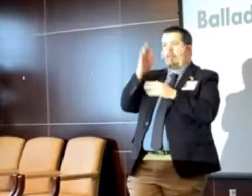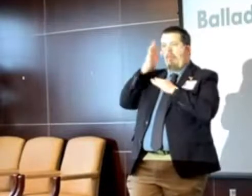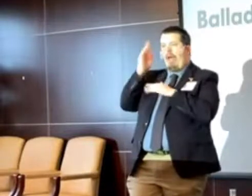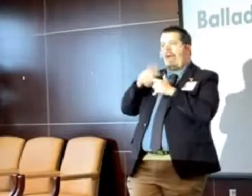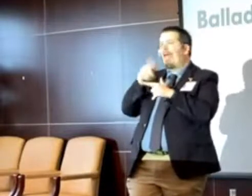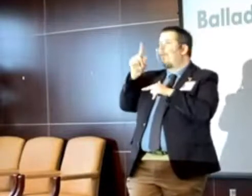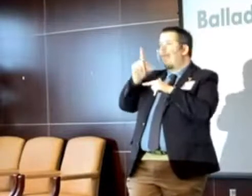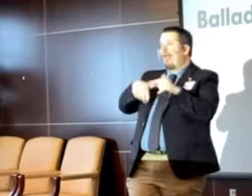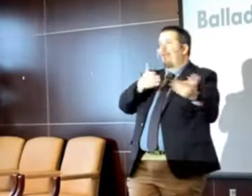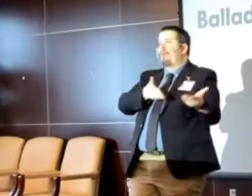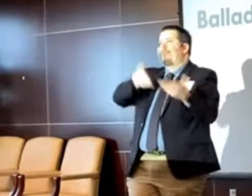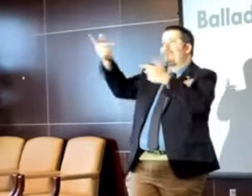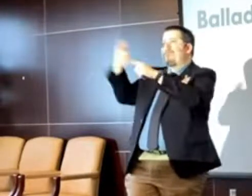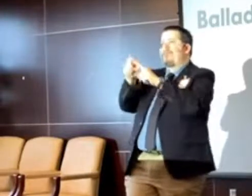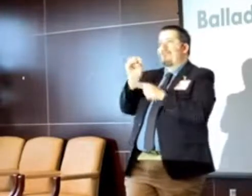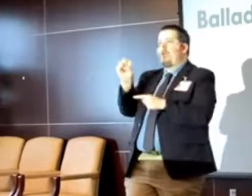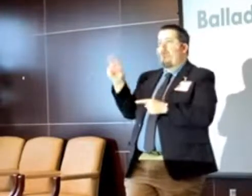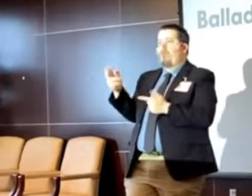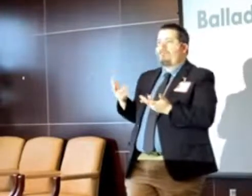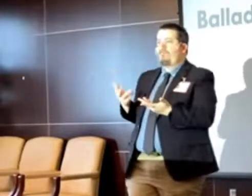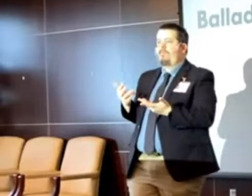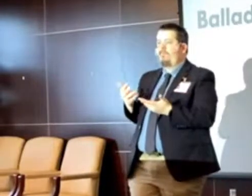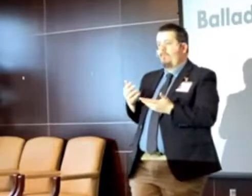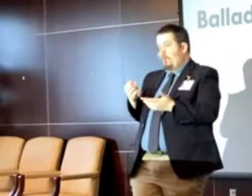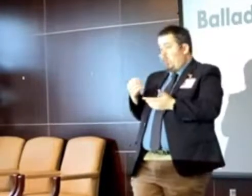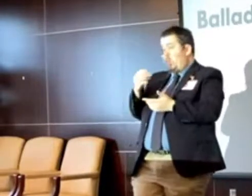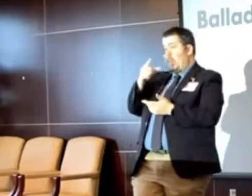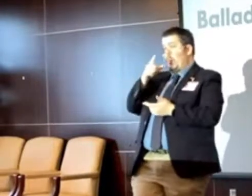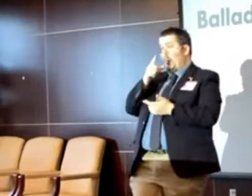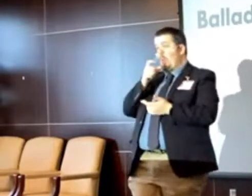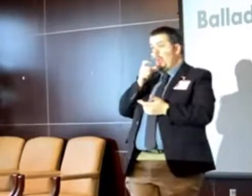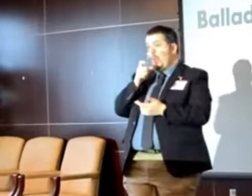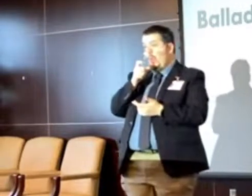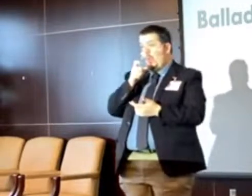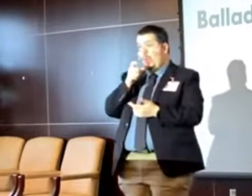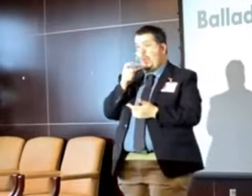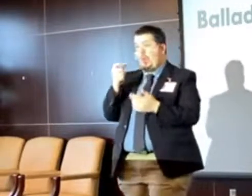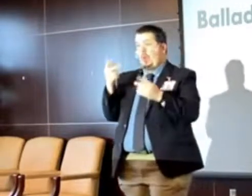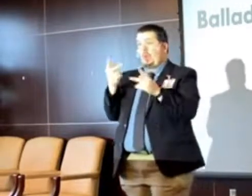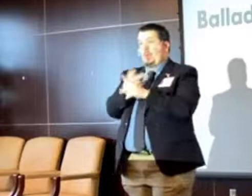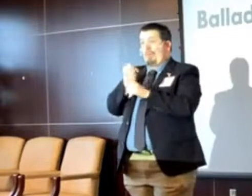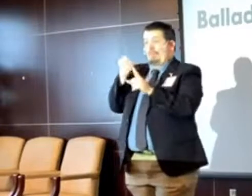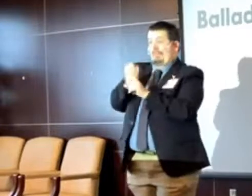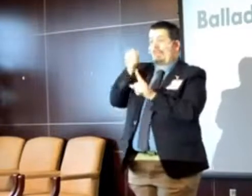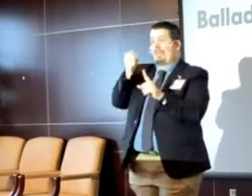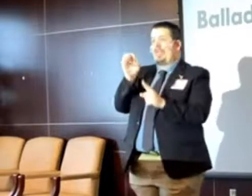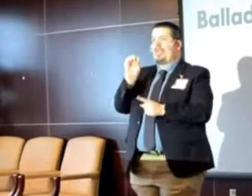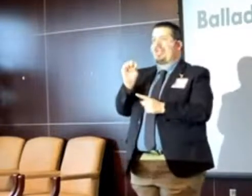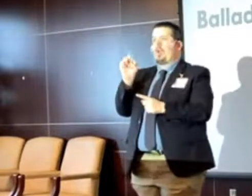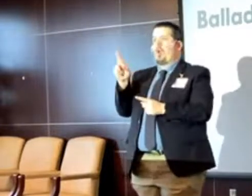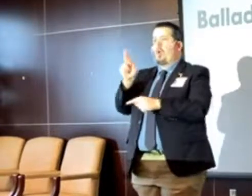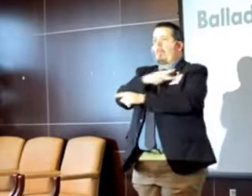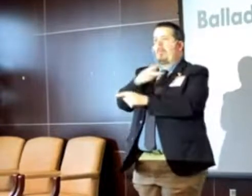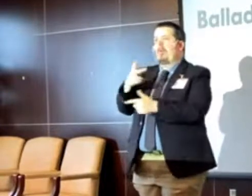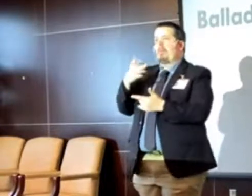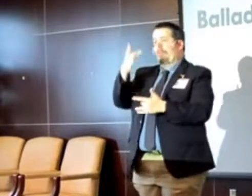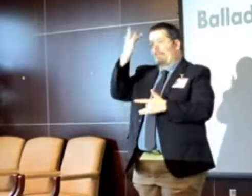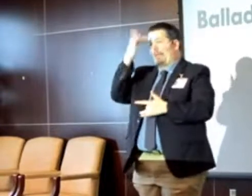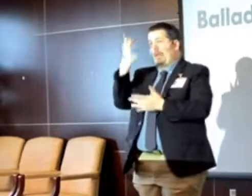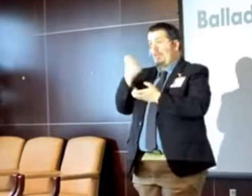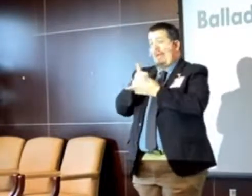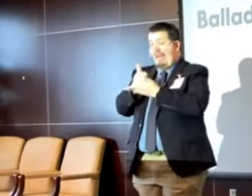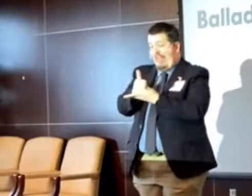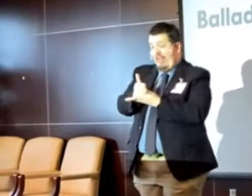get patients up from the emergency department. And who gets to feel the brunt of that? It's that emergency department patient that's sick and wants to be seen and